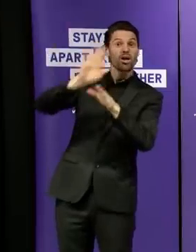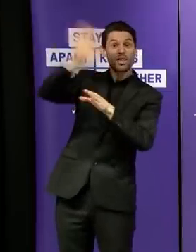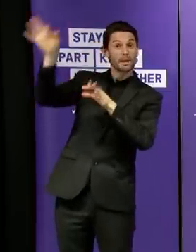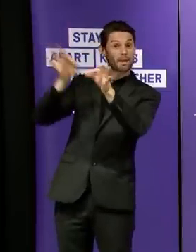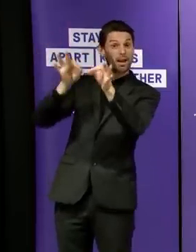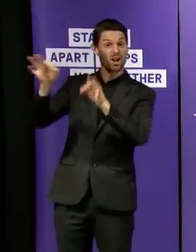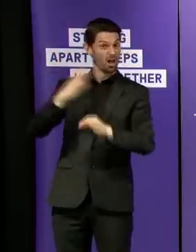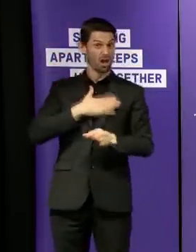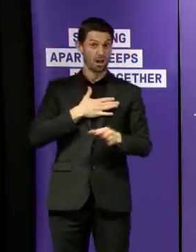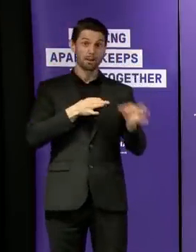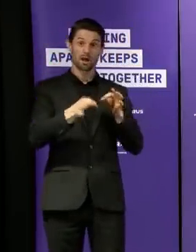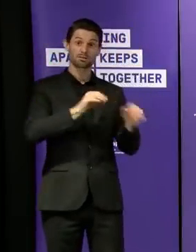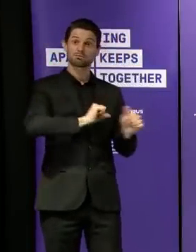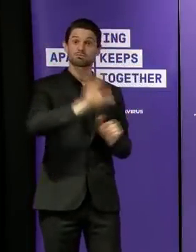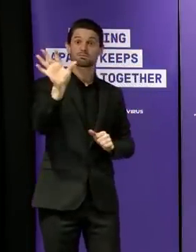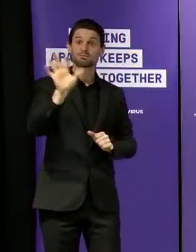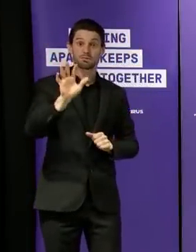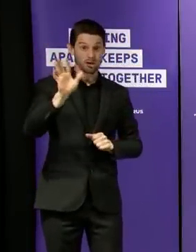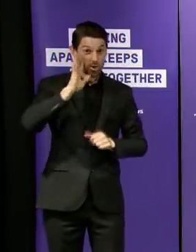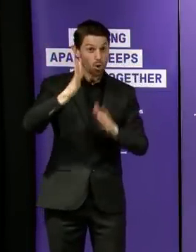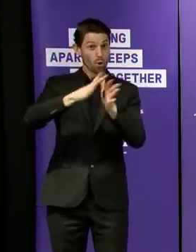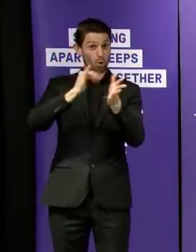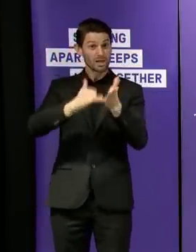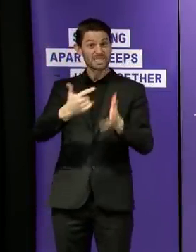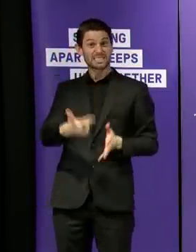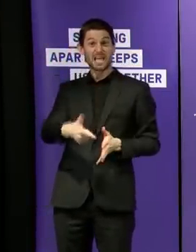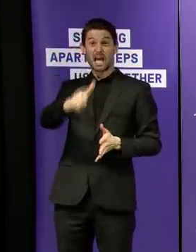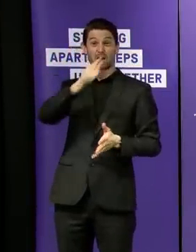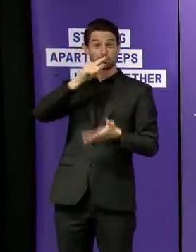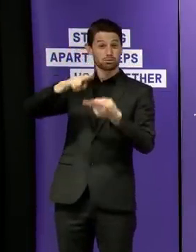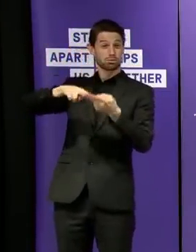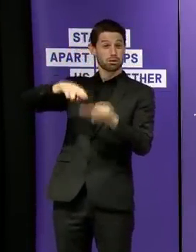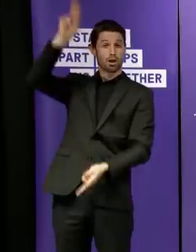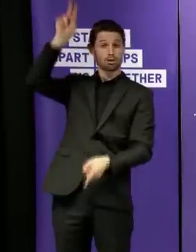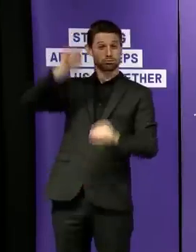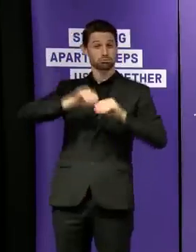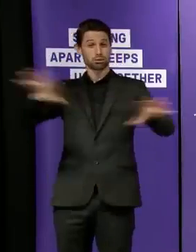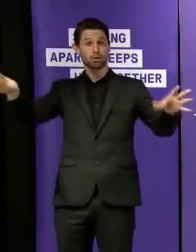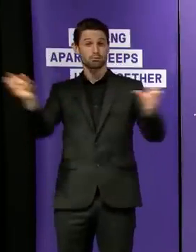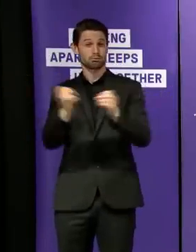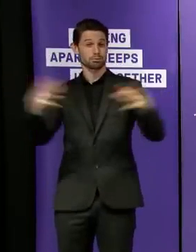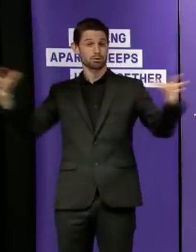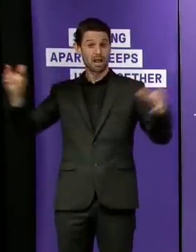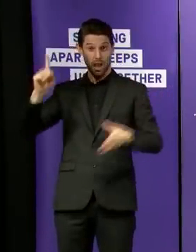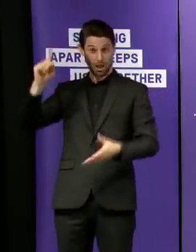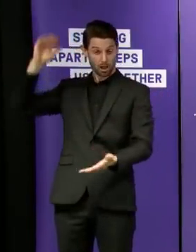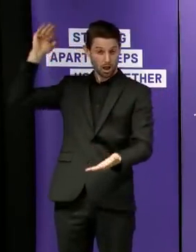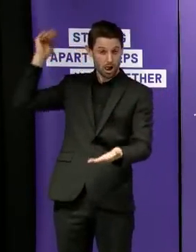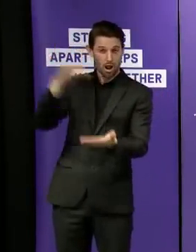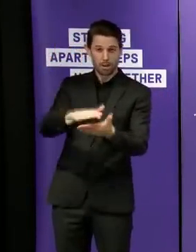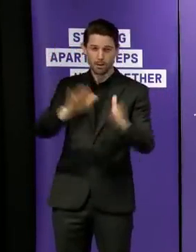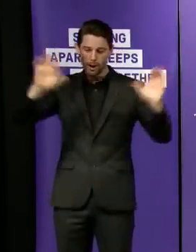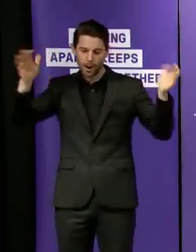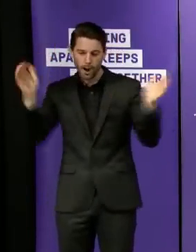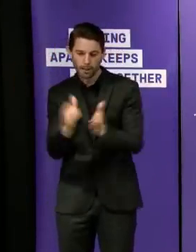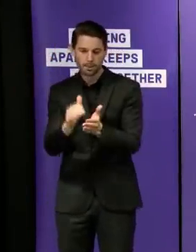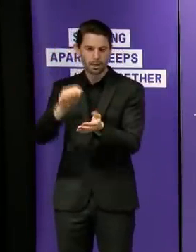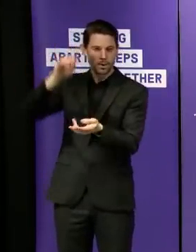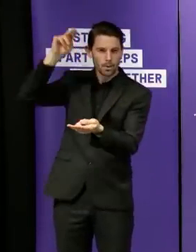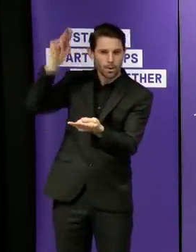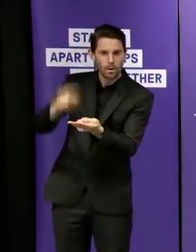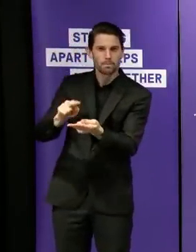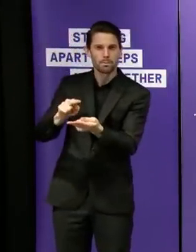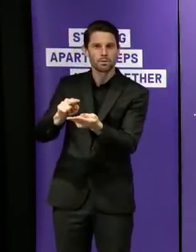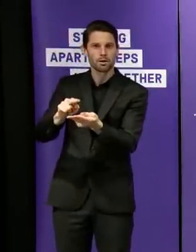gone from 725 cases to 5 days in a row, the last 5 days, in single figures. And I think that's something Victorians should be proud of